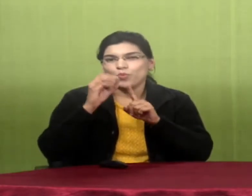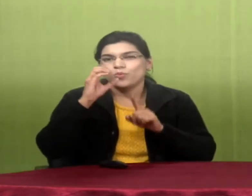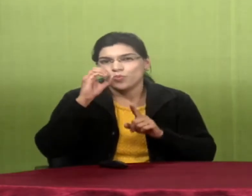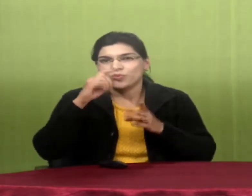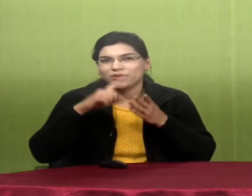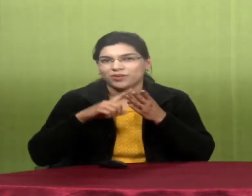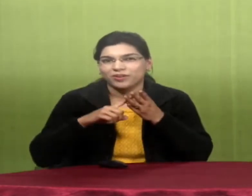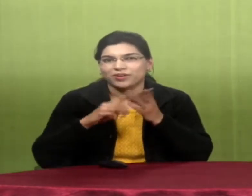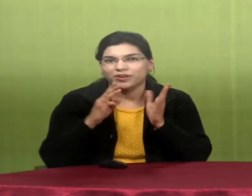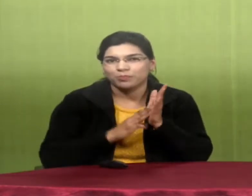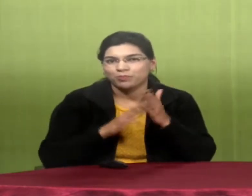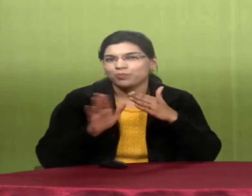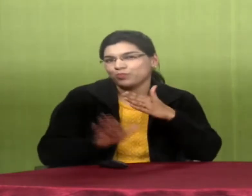The Butterfly.